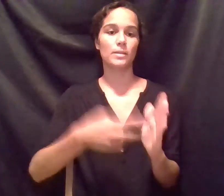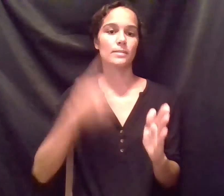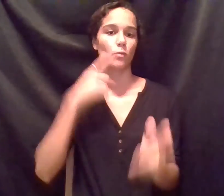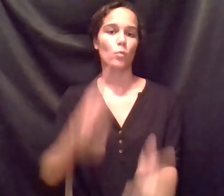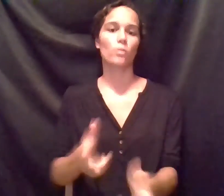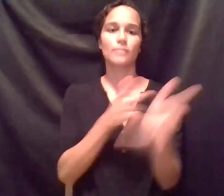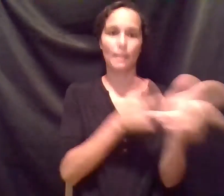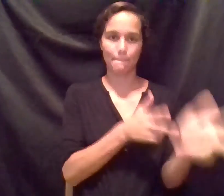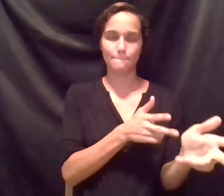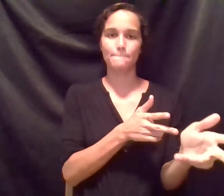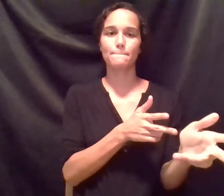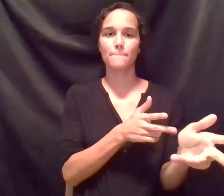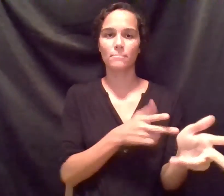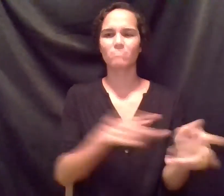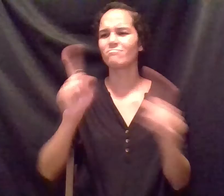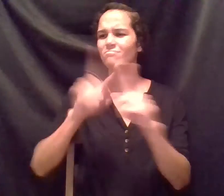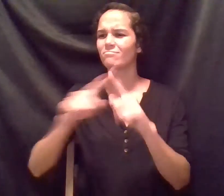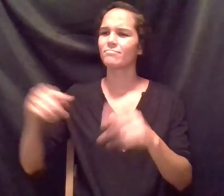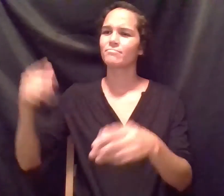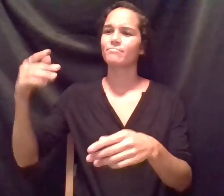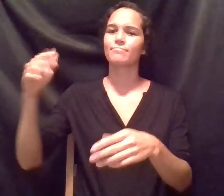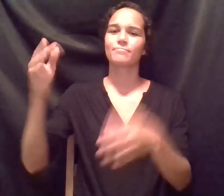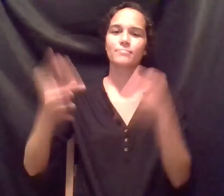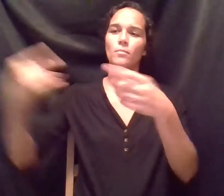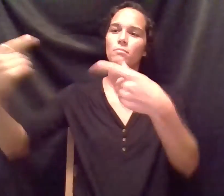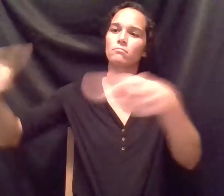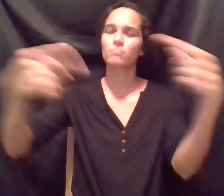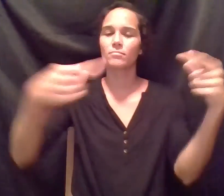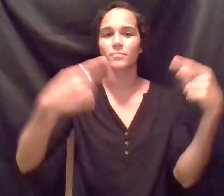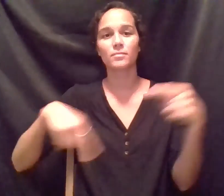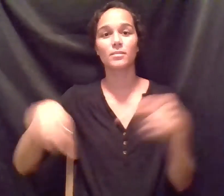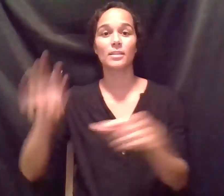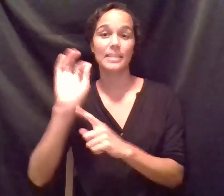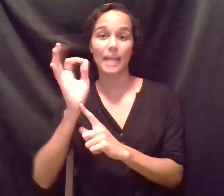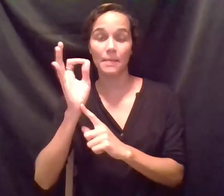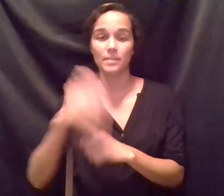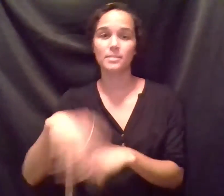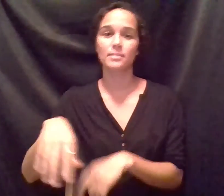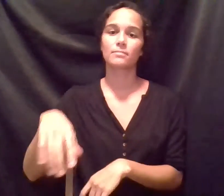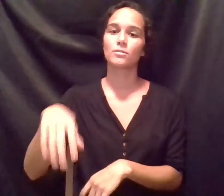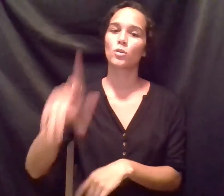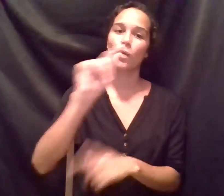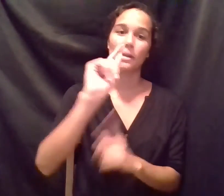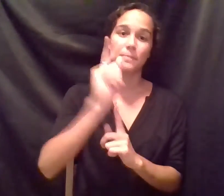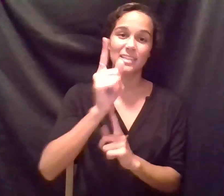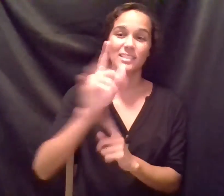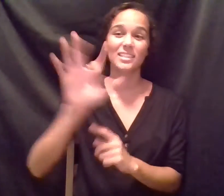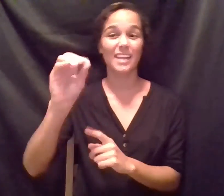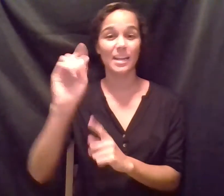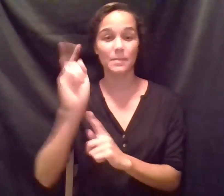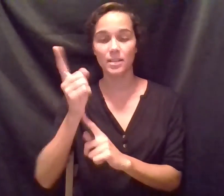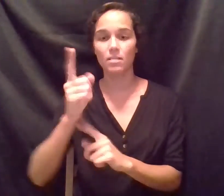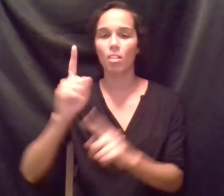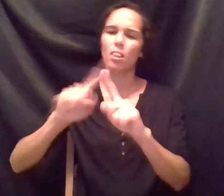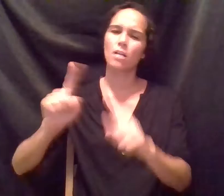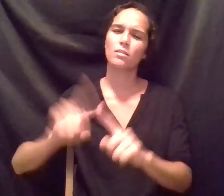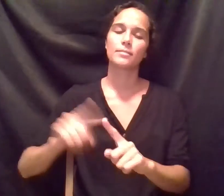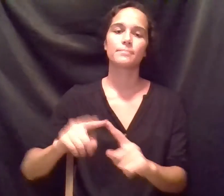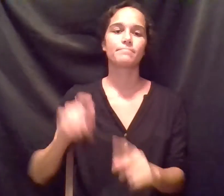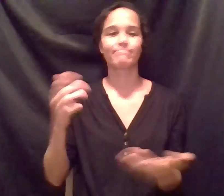out some numbers. The Second Circuit says it's 9 minutes. Another circuit said it's 20 minutes. It just has to be reasonable, okay? If they try